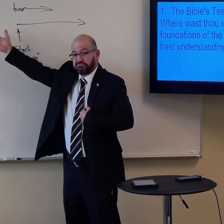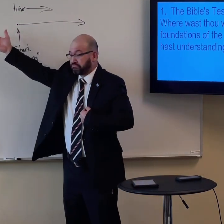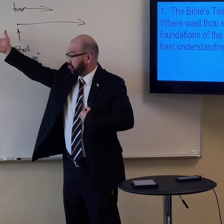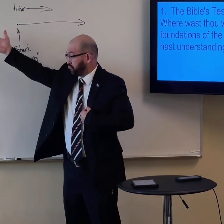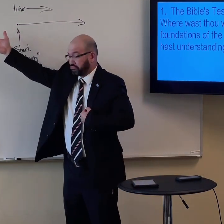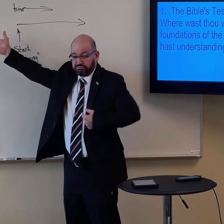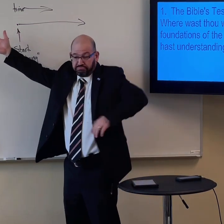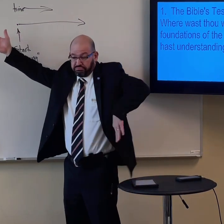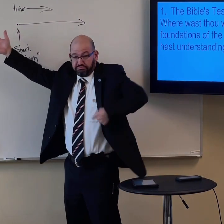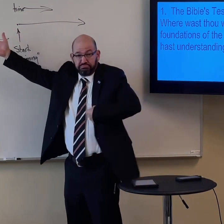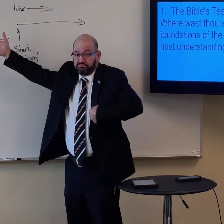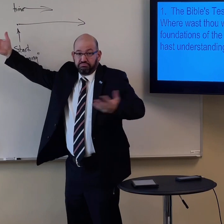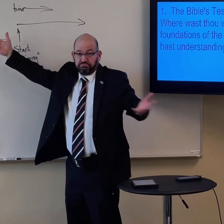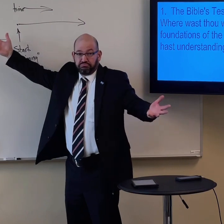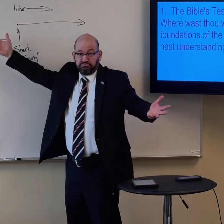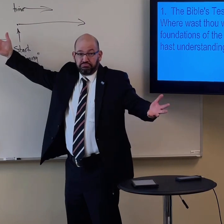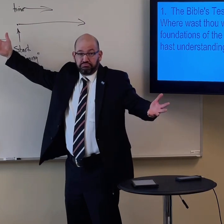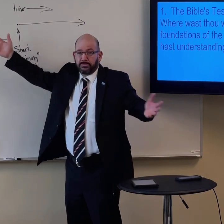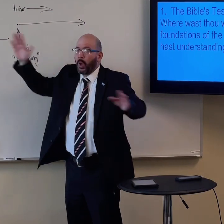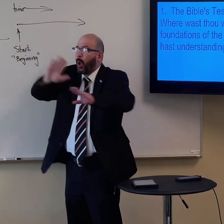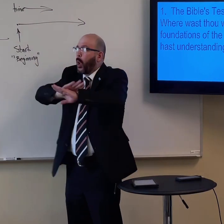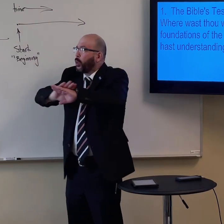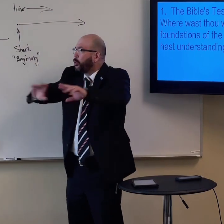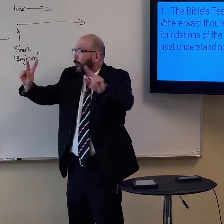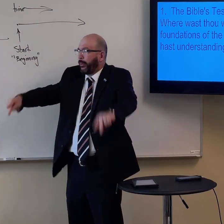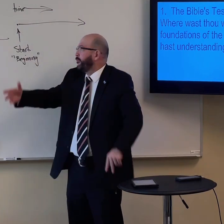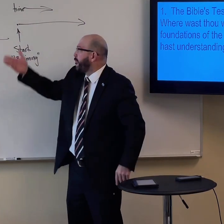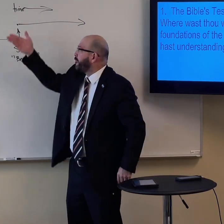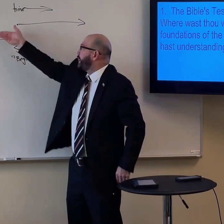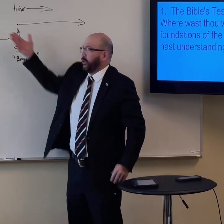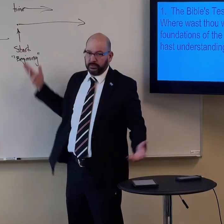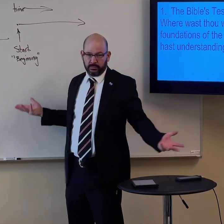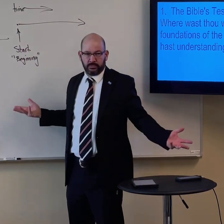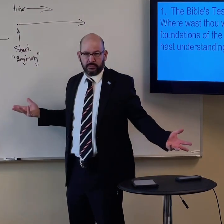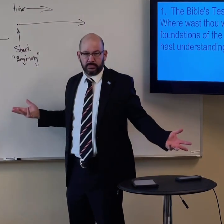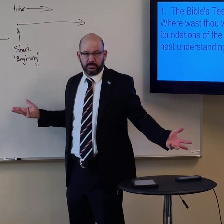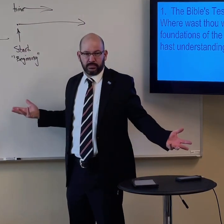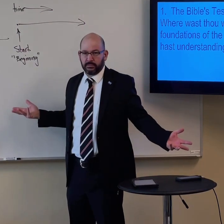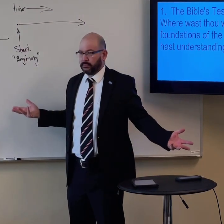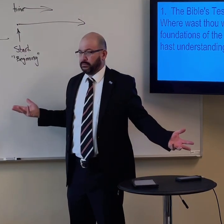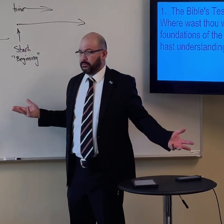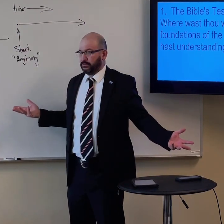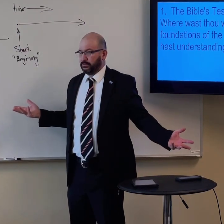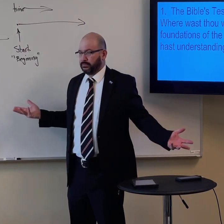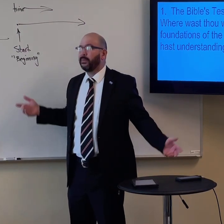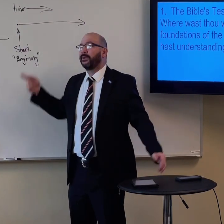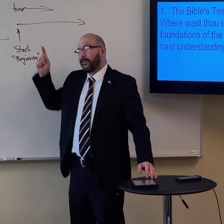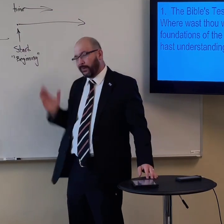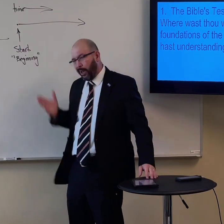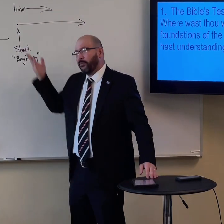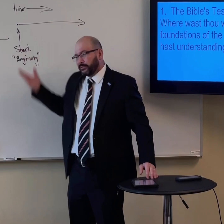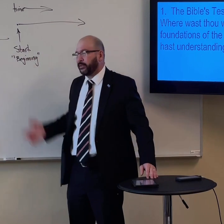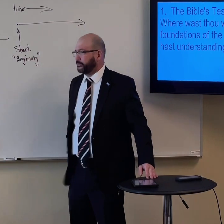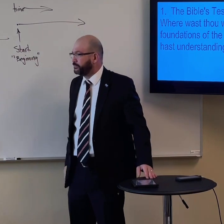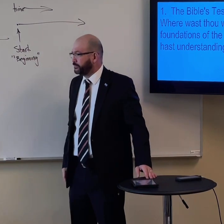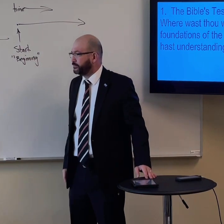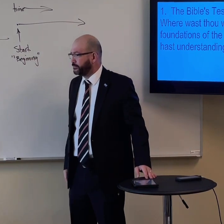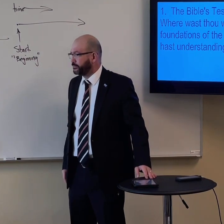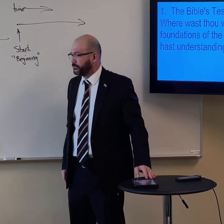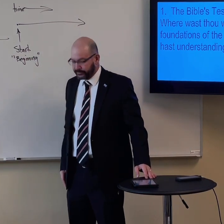Yeah. I wasn't there, and Job wasn't there. No person was there when God laid the foundations of